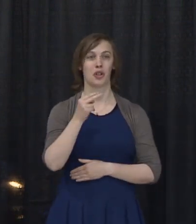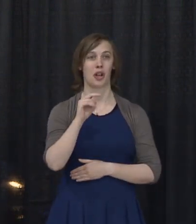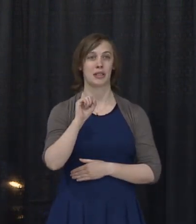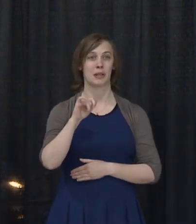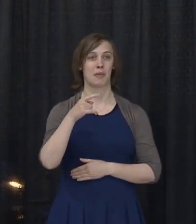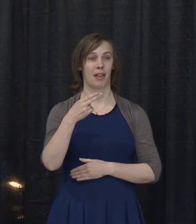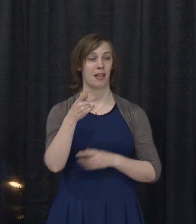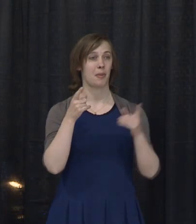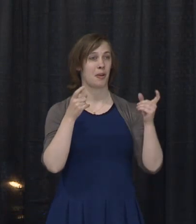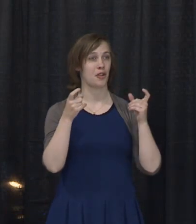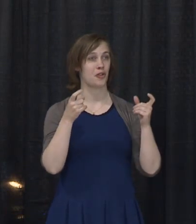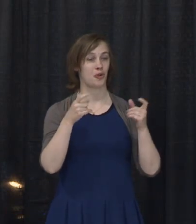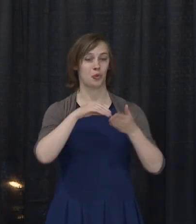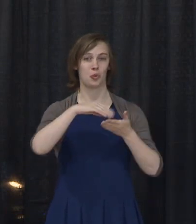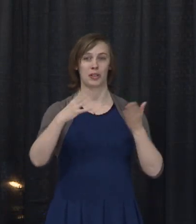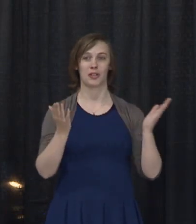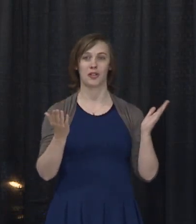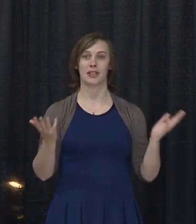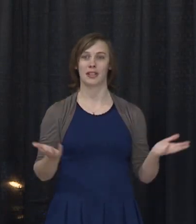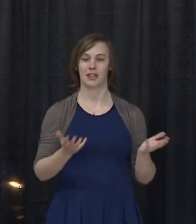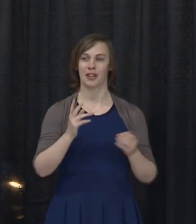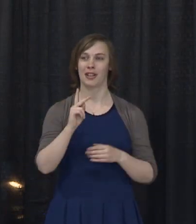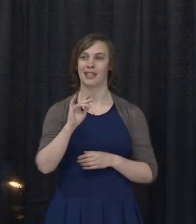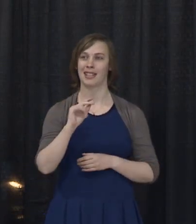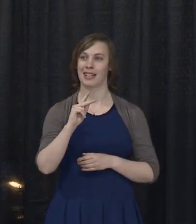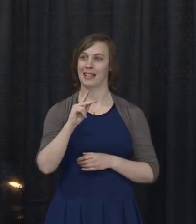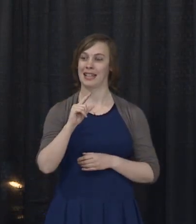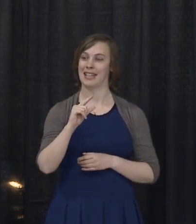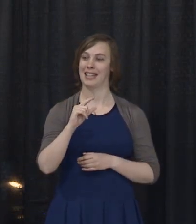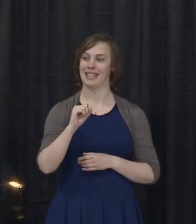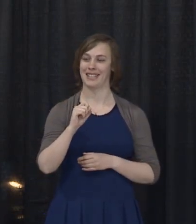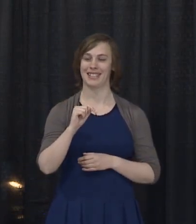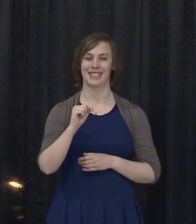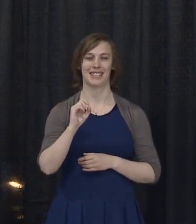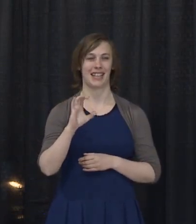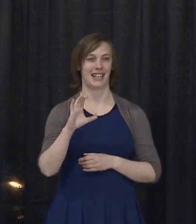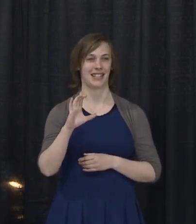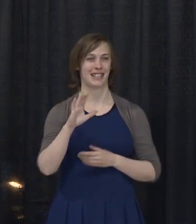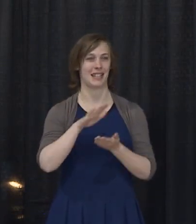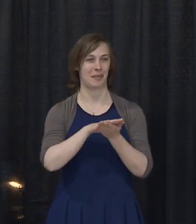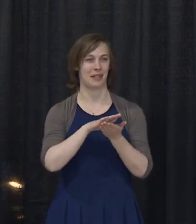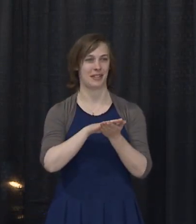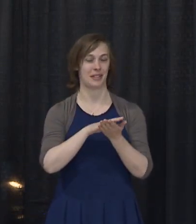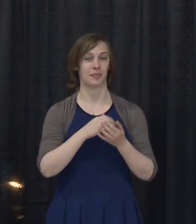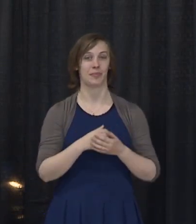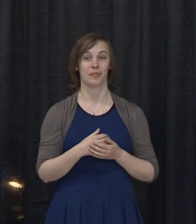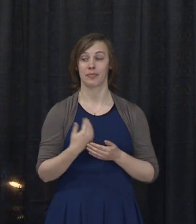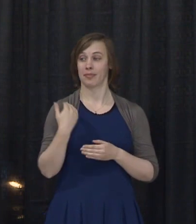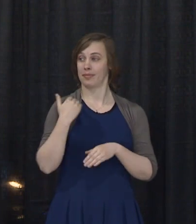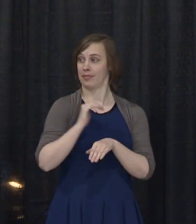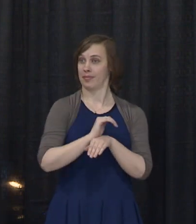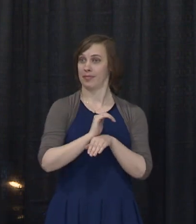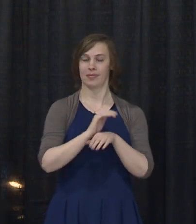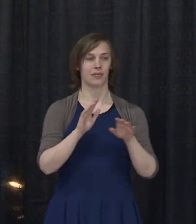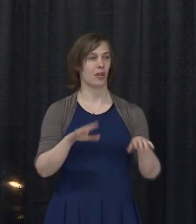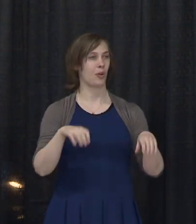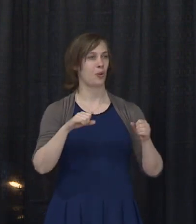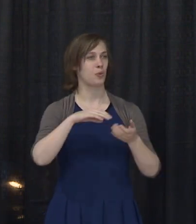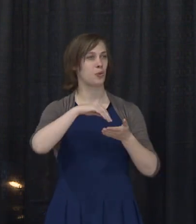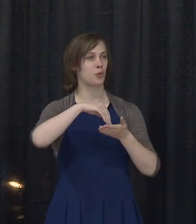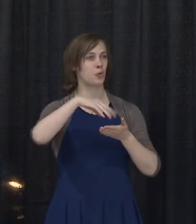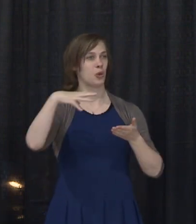Services here at the Kingstec campus. Now, just last evening, in this auditorium, we held our student